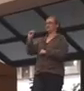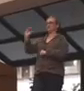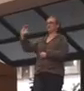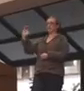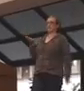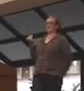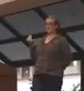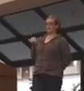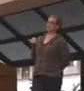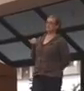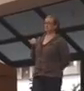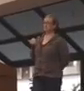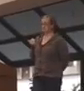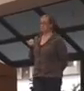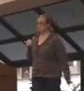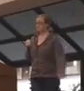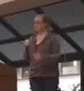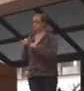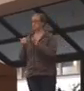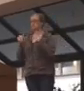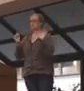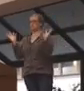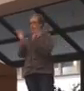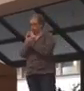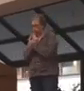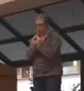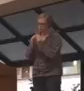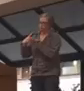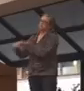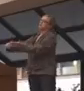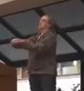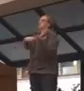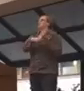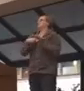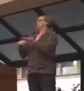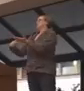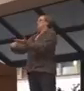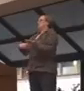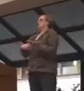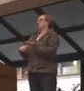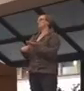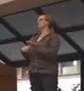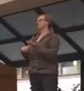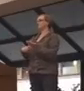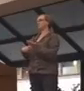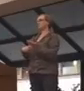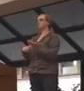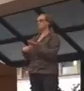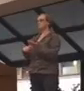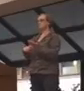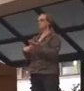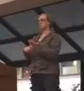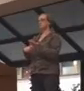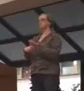request is on December 15th, when that meeting occurs and everybody's at the same table having